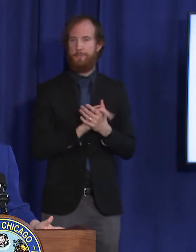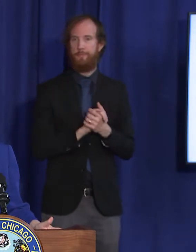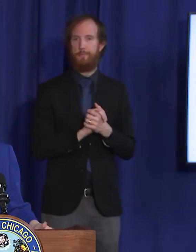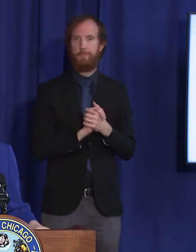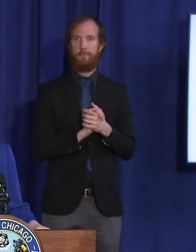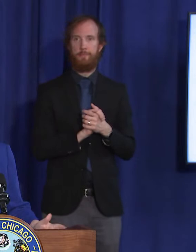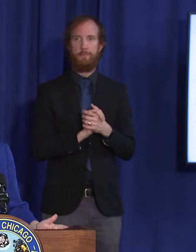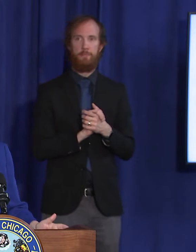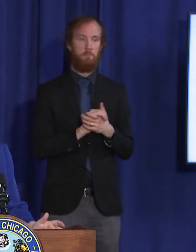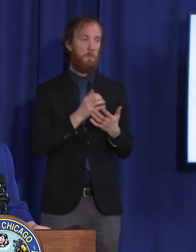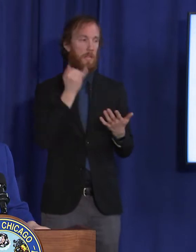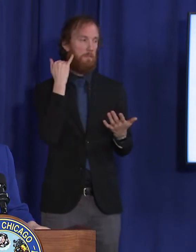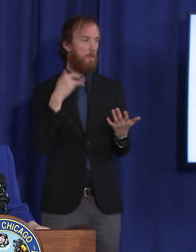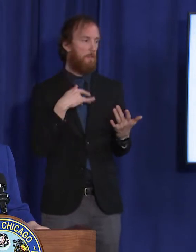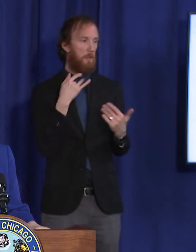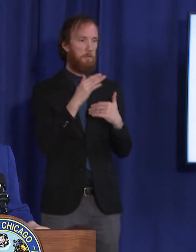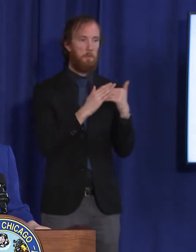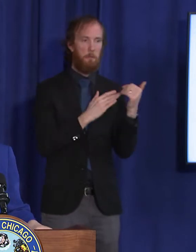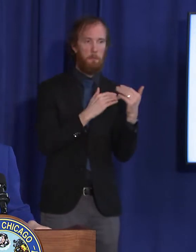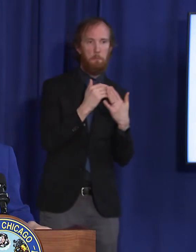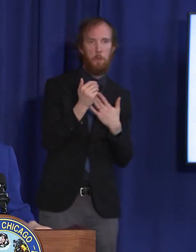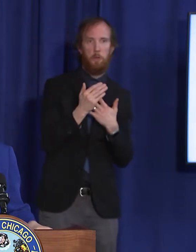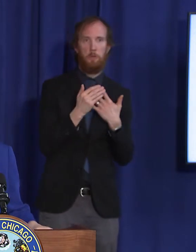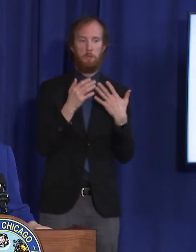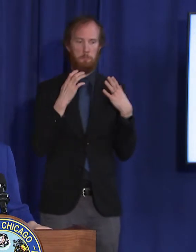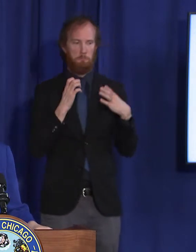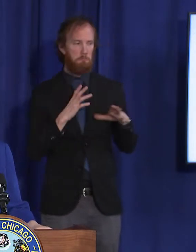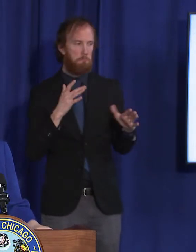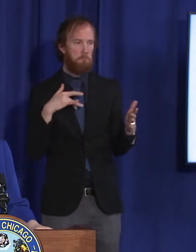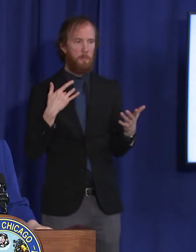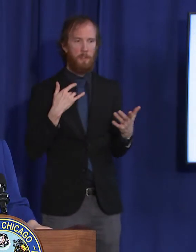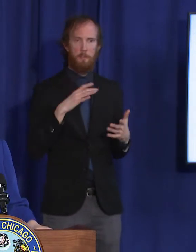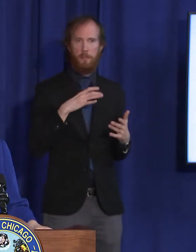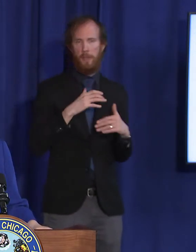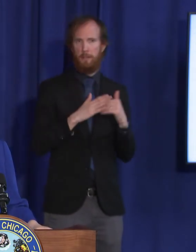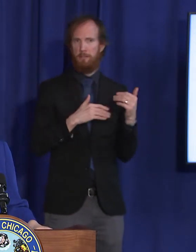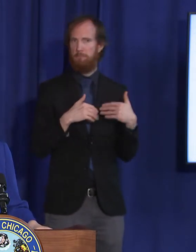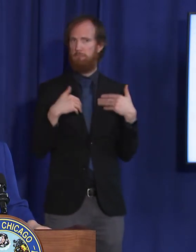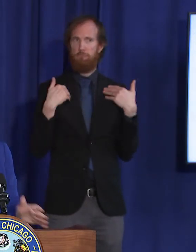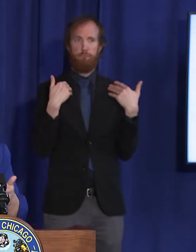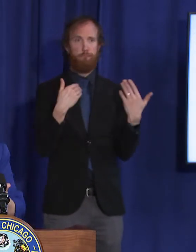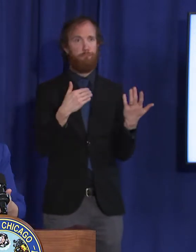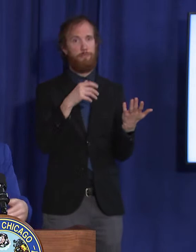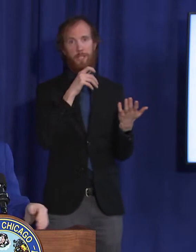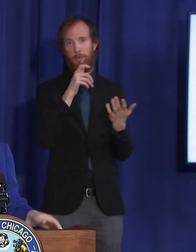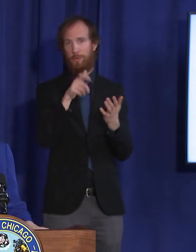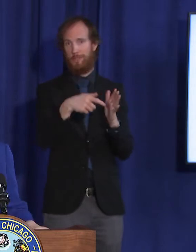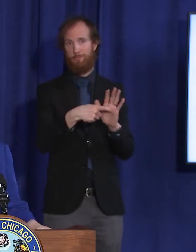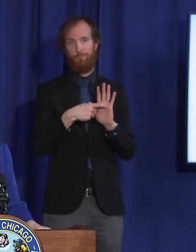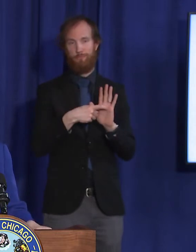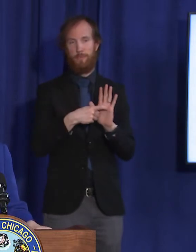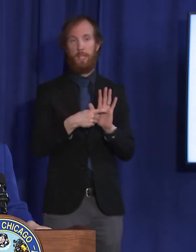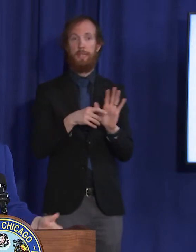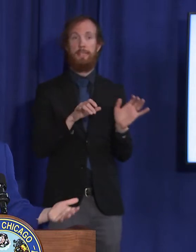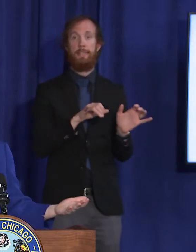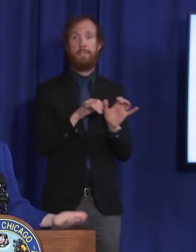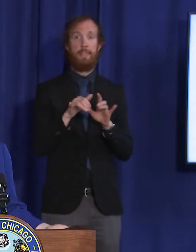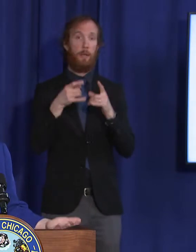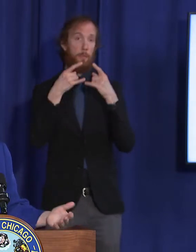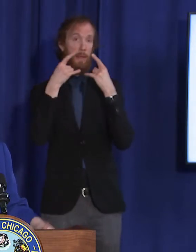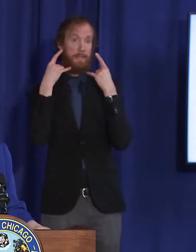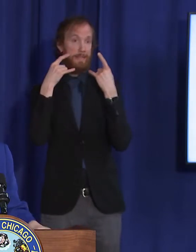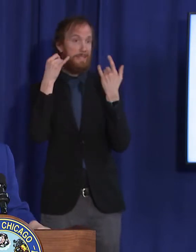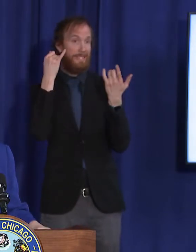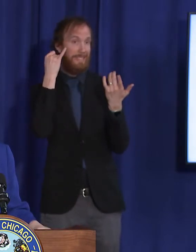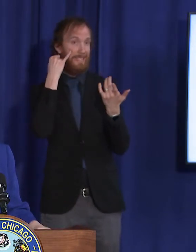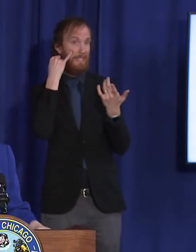that are feeling more comfortable or believe their patrons are feeling more comfortable to lift those requirements. As always, like I said with masks, we get into trouble in the future,